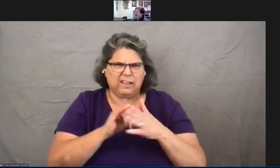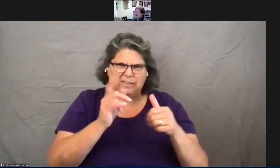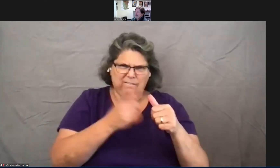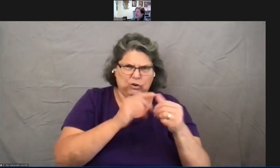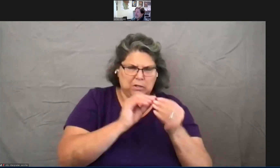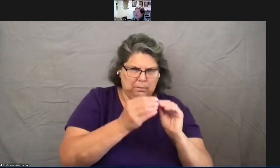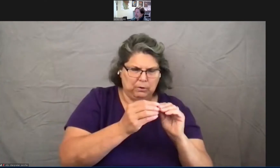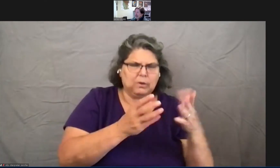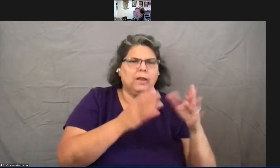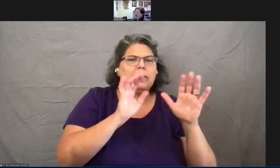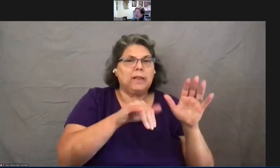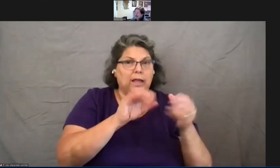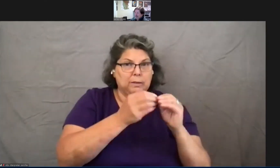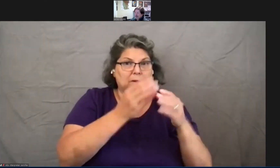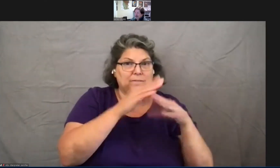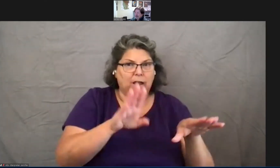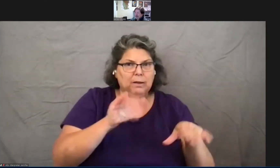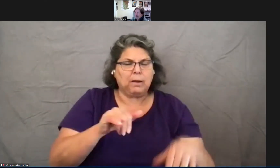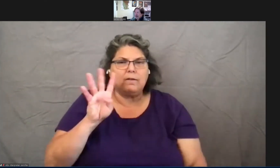divided that by